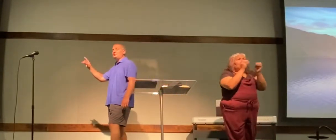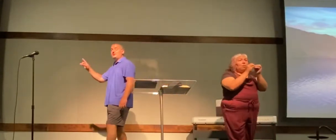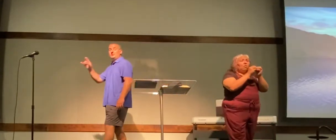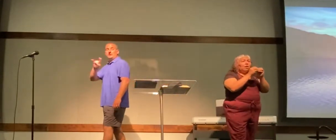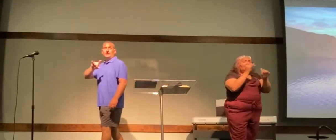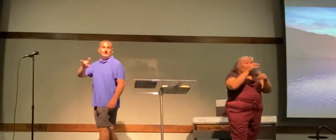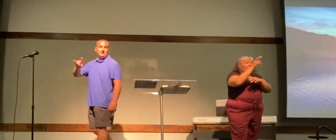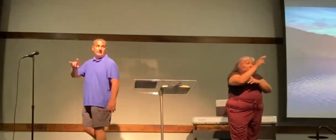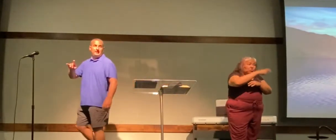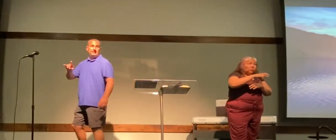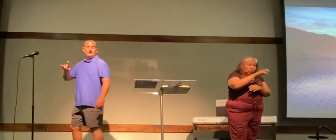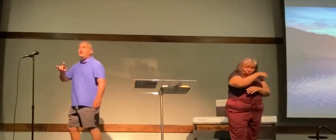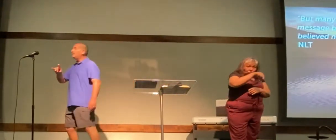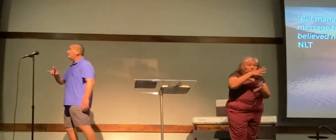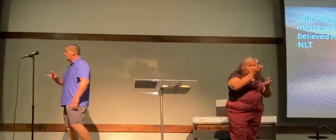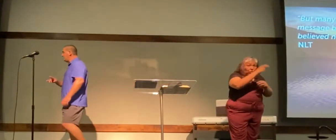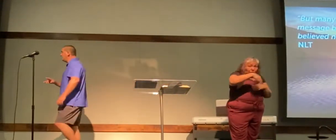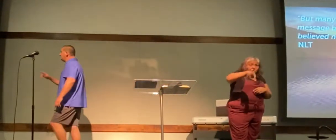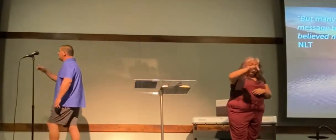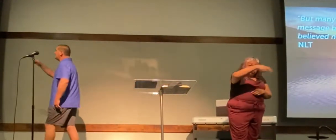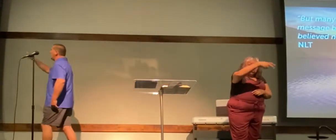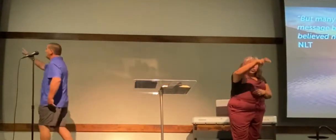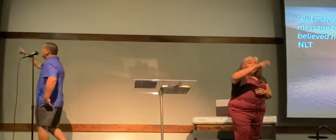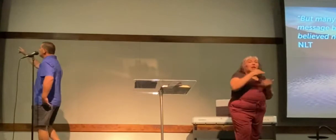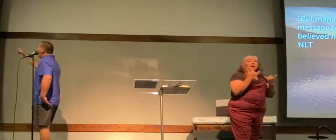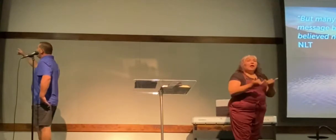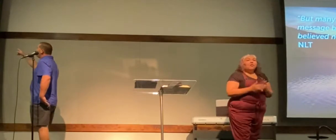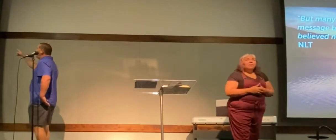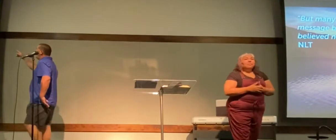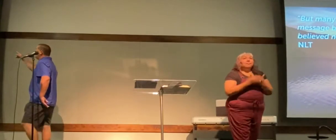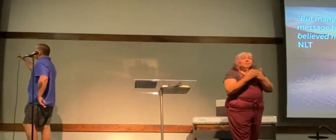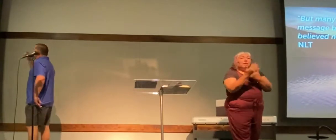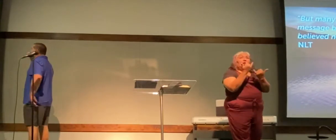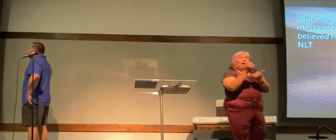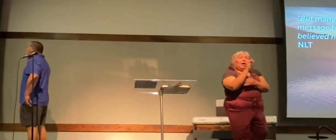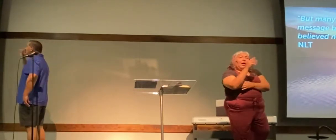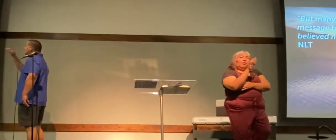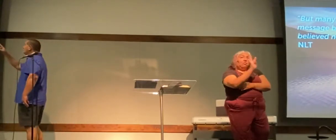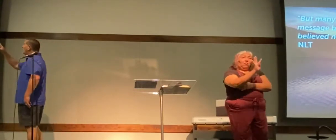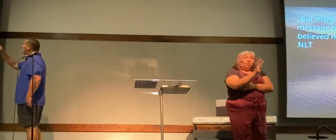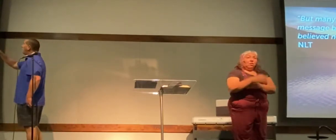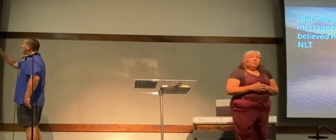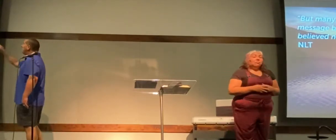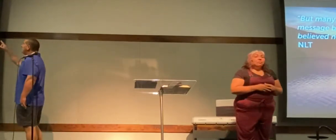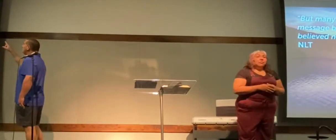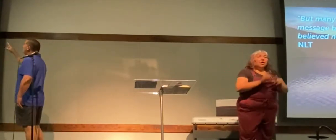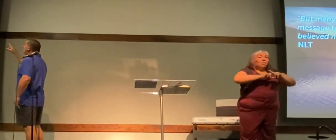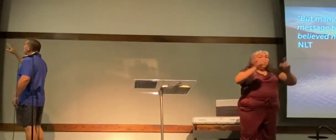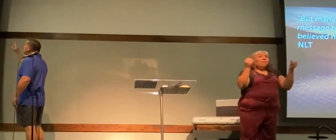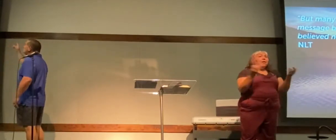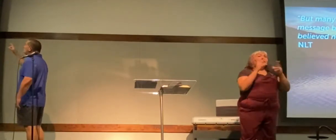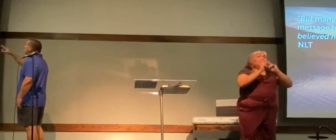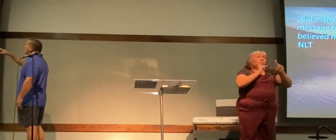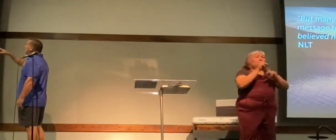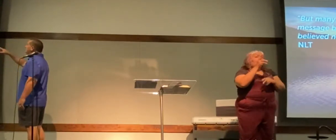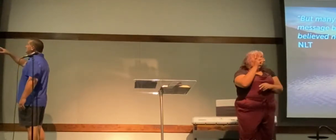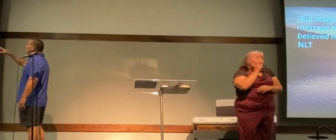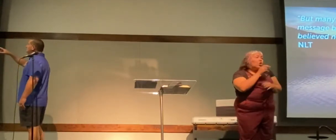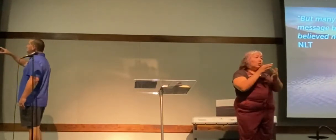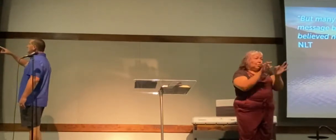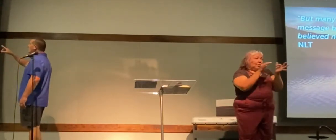you on a journey. You want to go on a journey? Yes. Good. Check this out. So Acts 4, check this out. So, but many of the people who heard